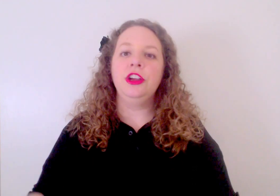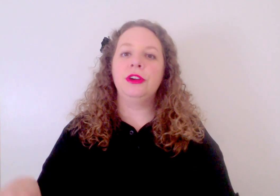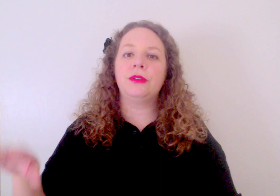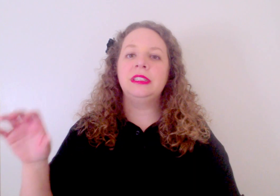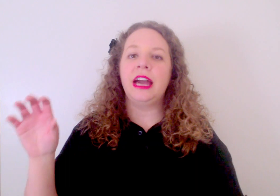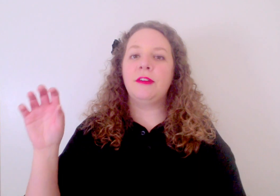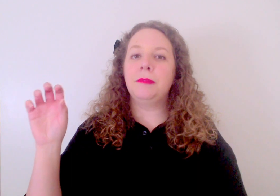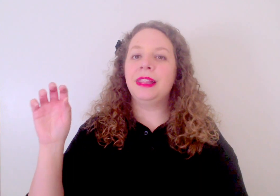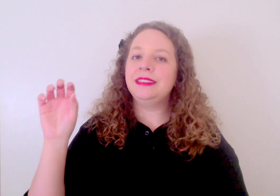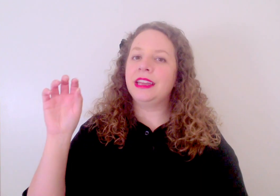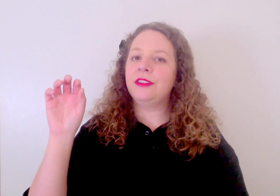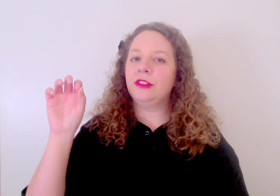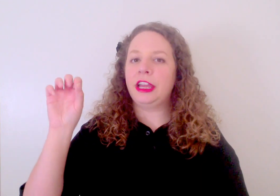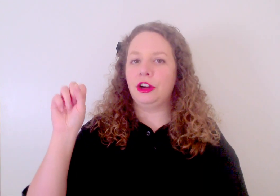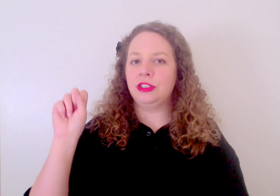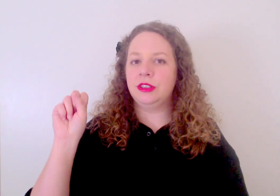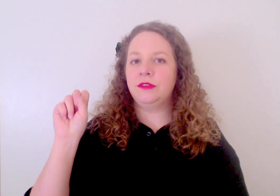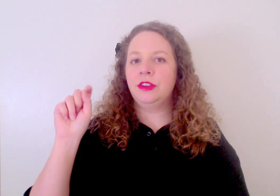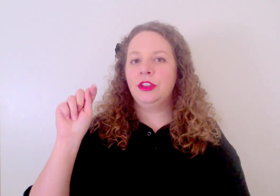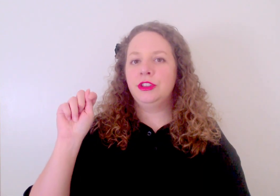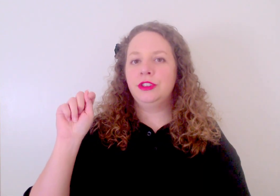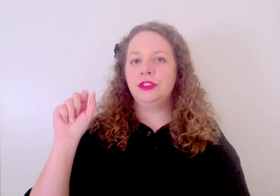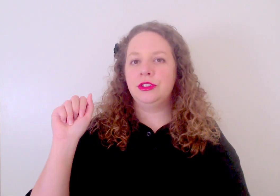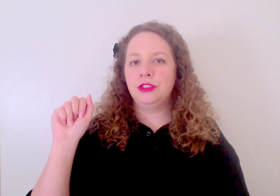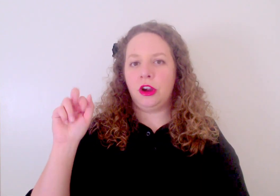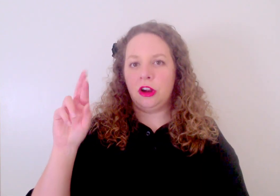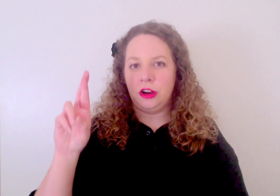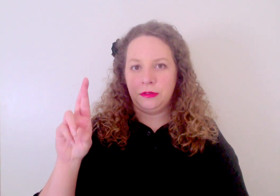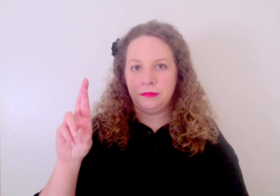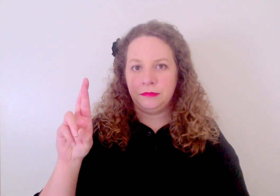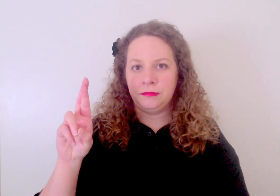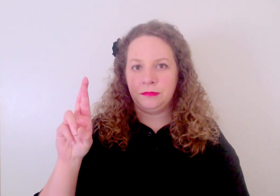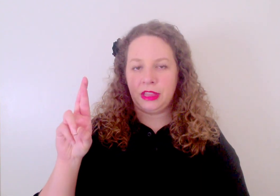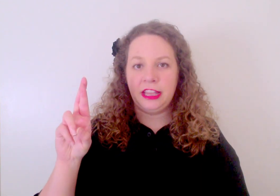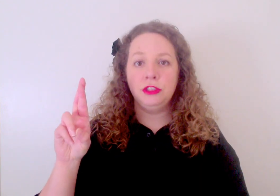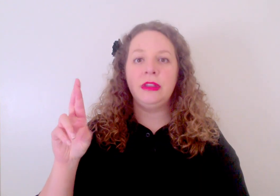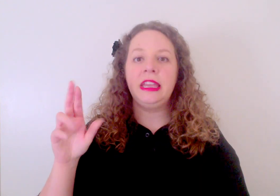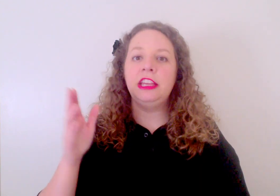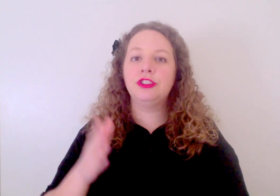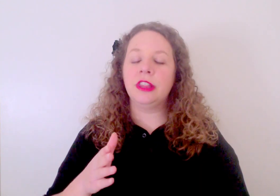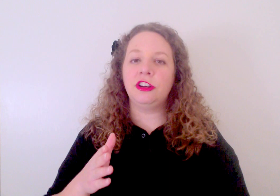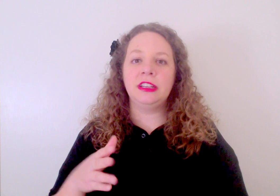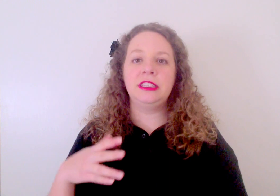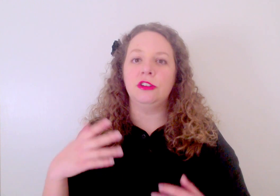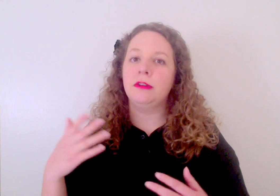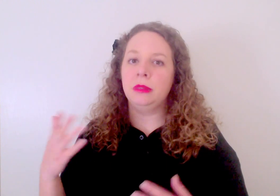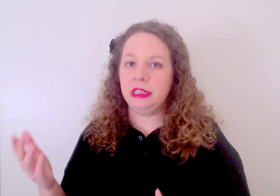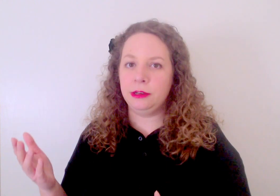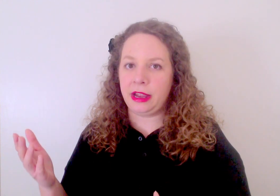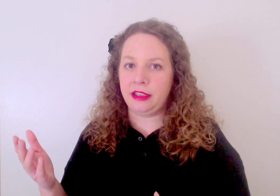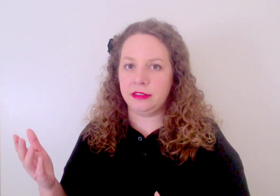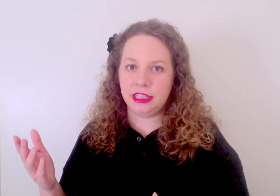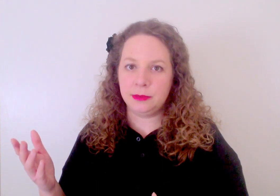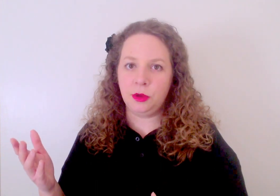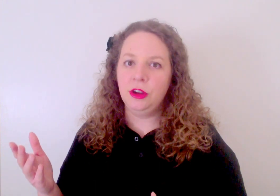you're going to have it blend together like cursive. Star. Okay, so each letter is still completely recognizable.